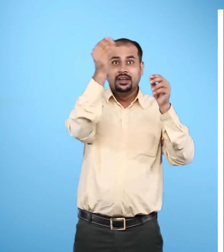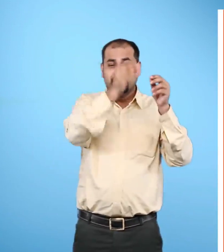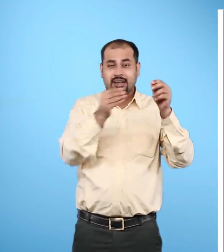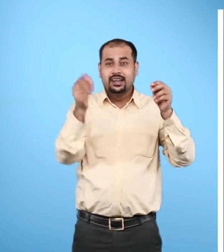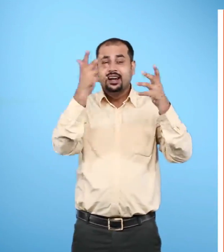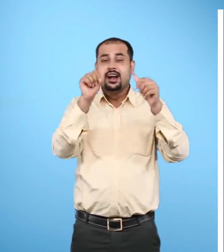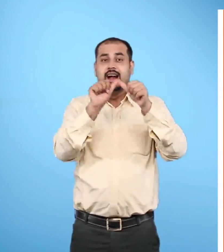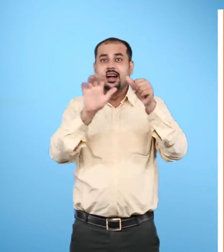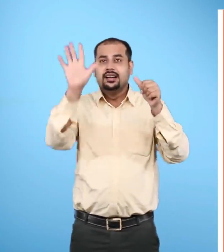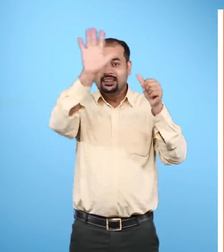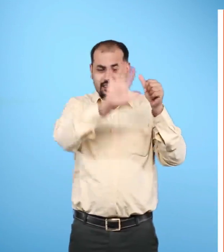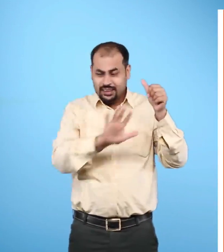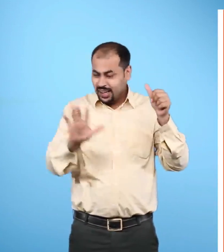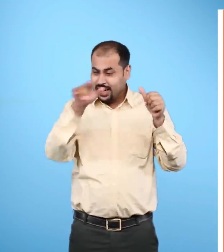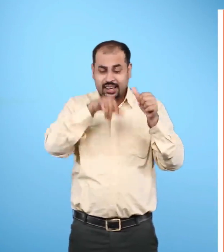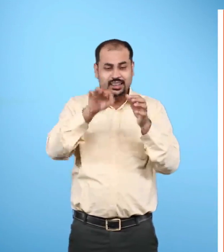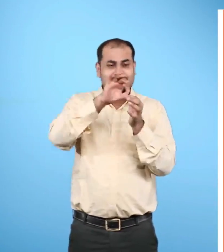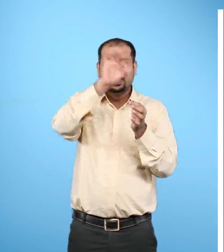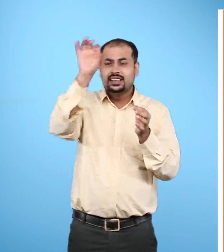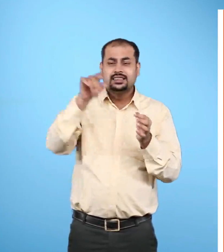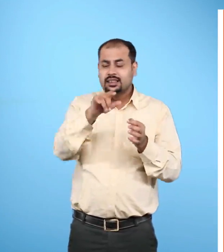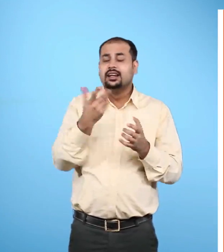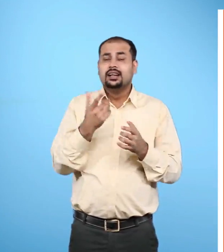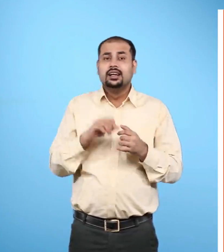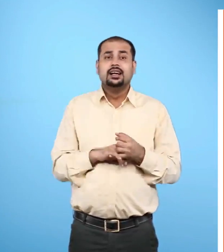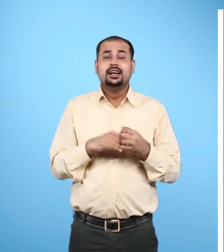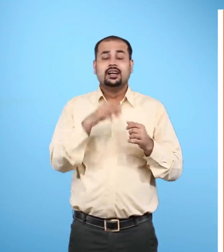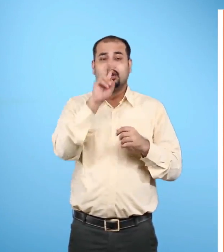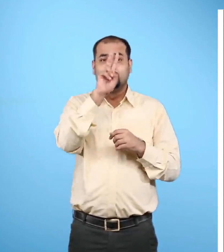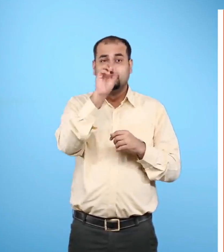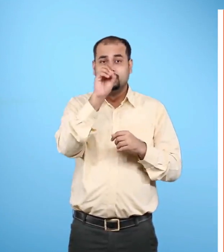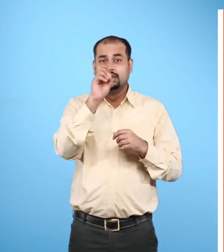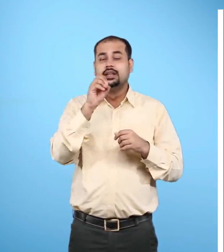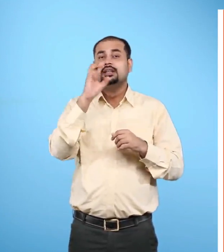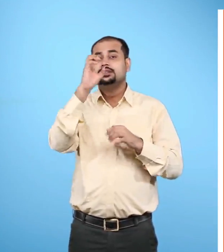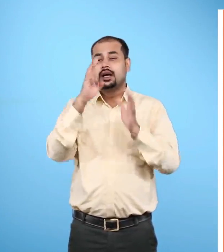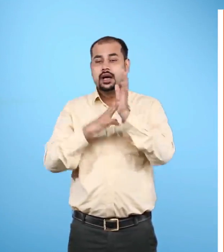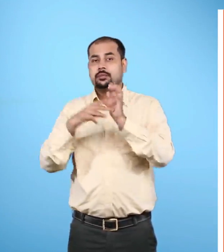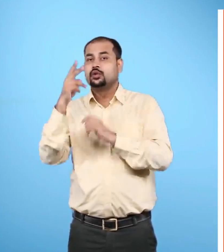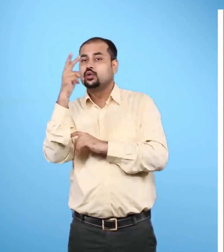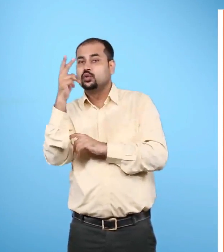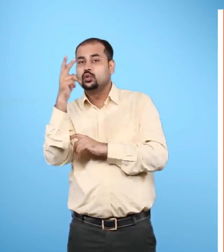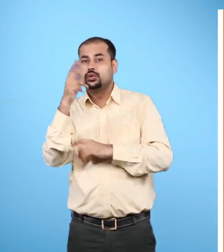If you draw like this, the area is still 10 square centimeters.